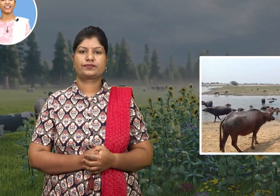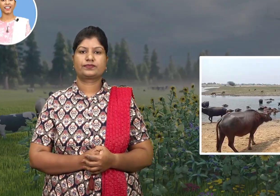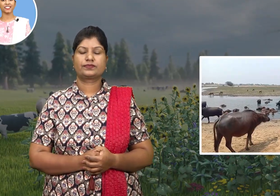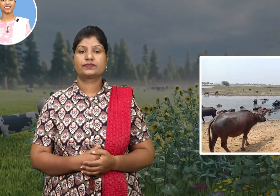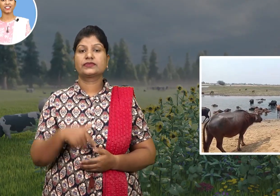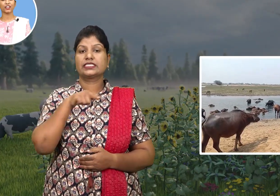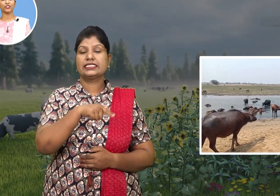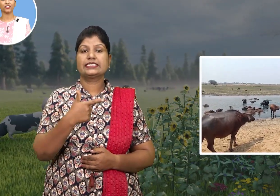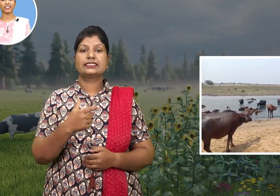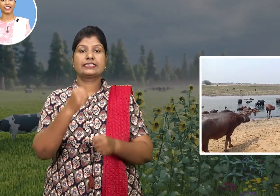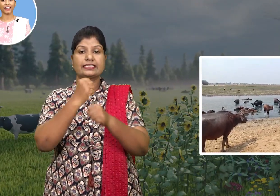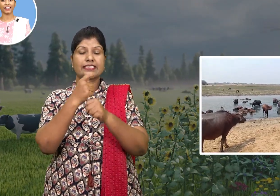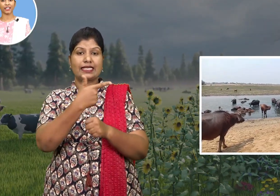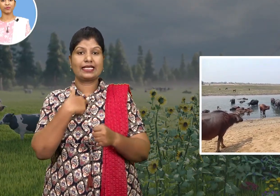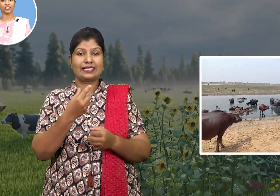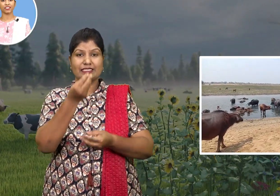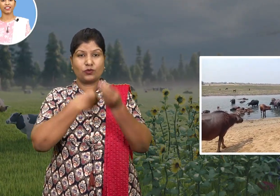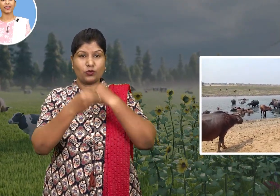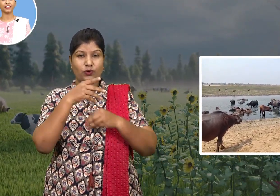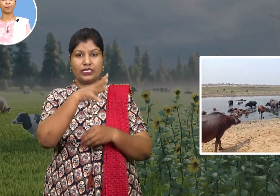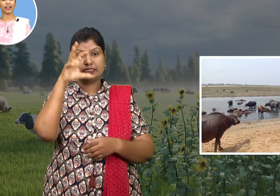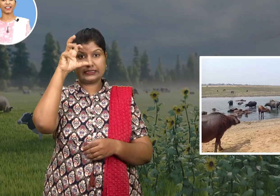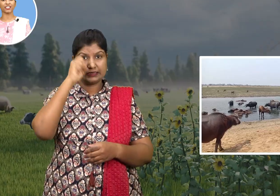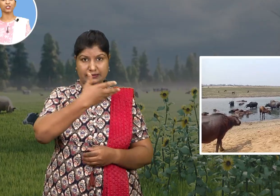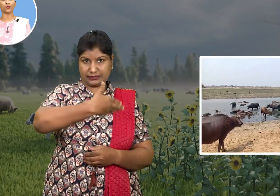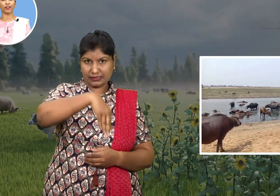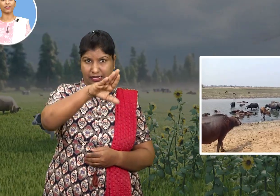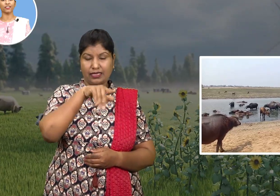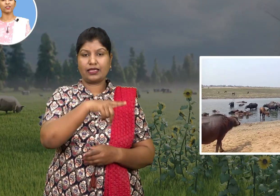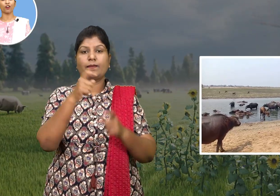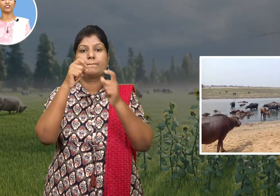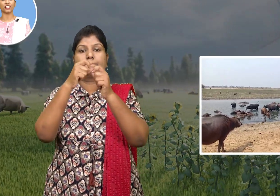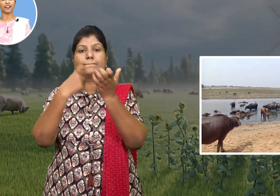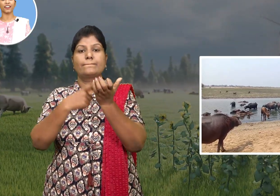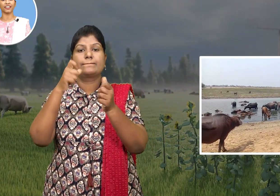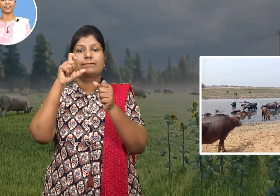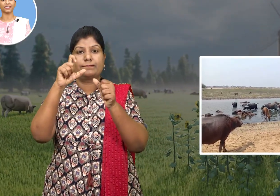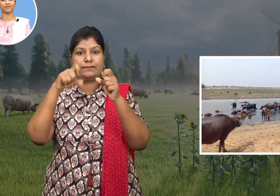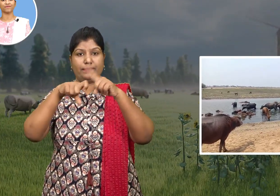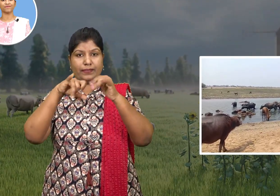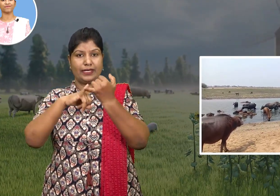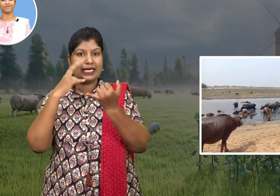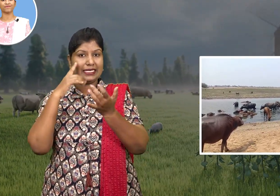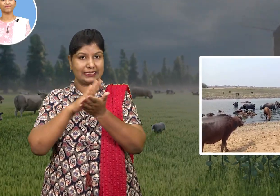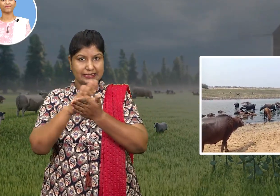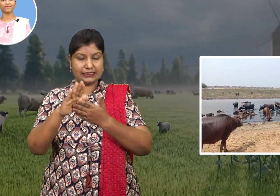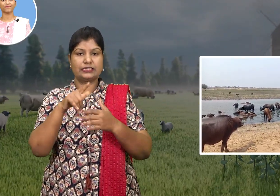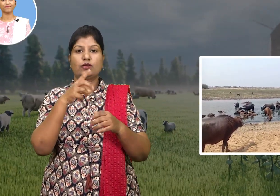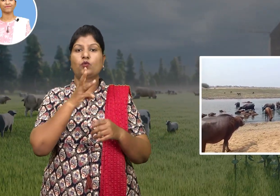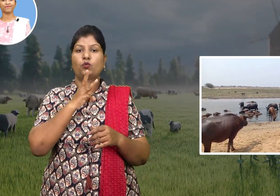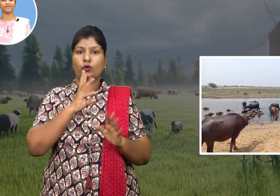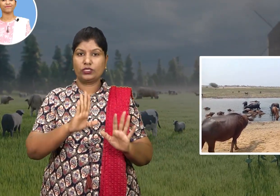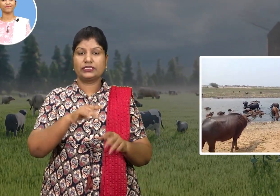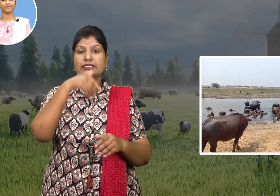They graze during the night times in the brackish water of Chilka Lake.